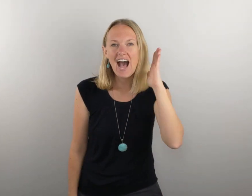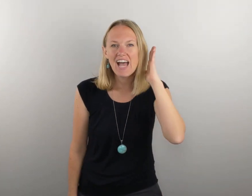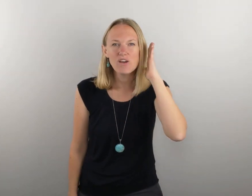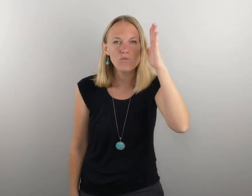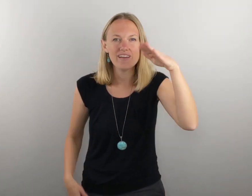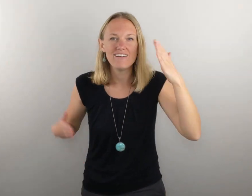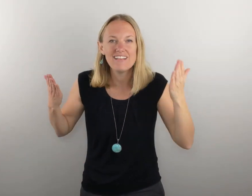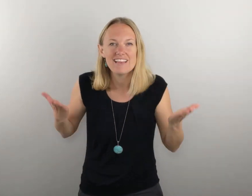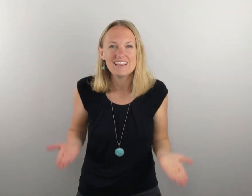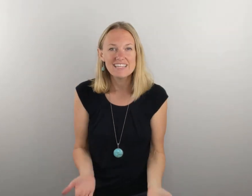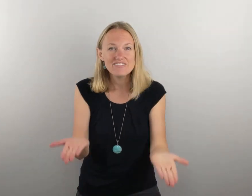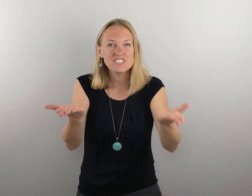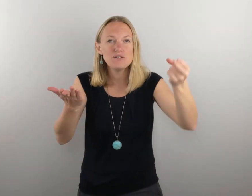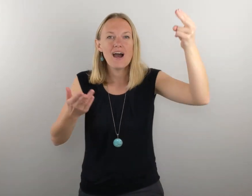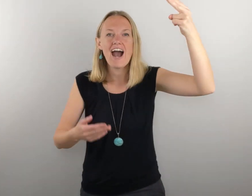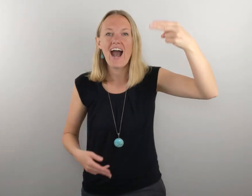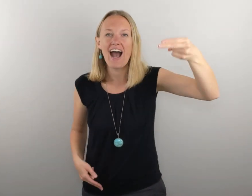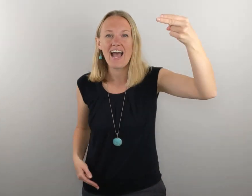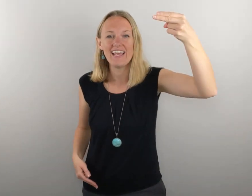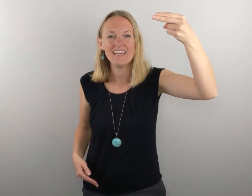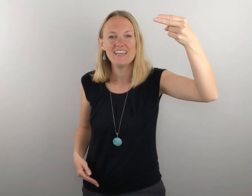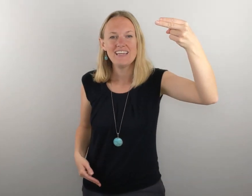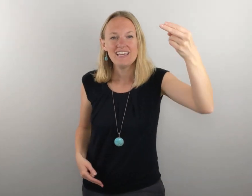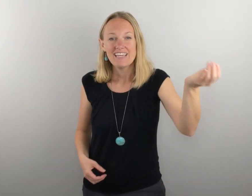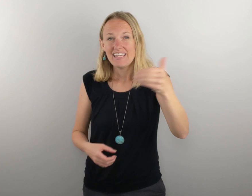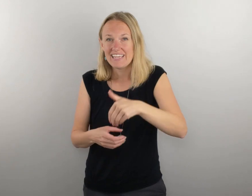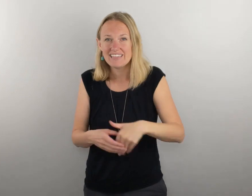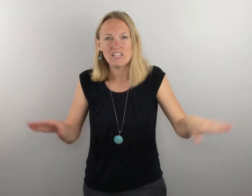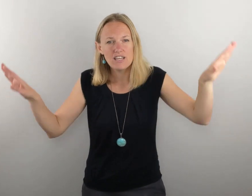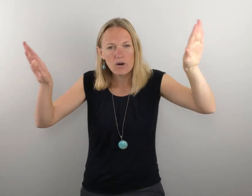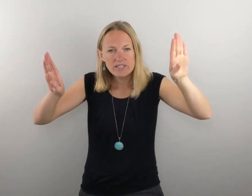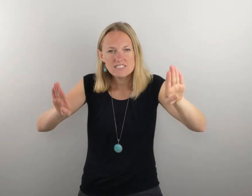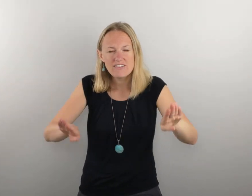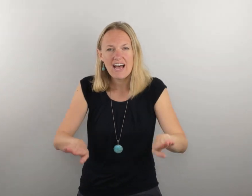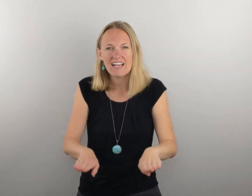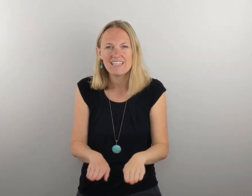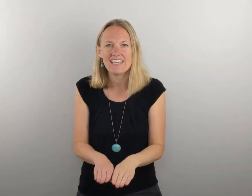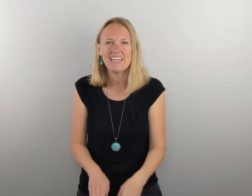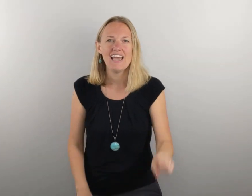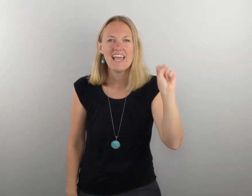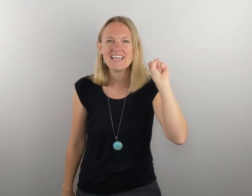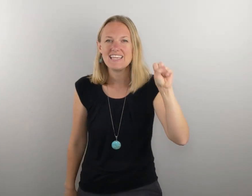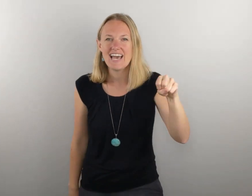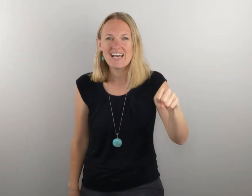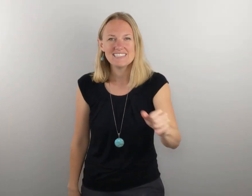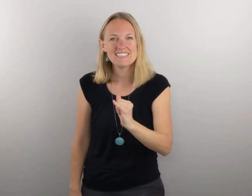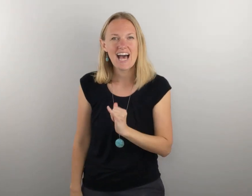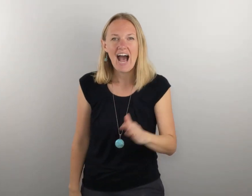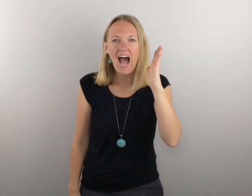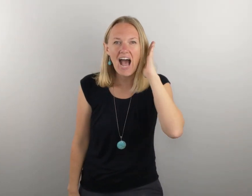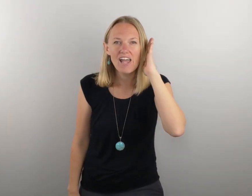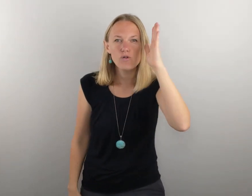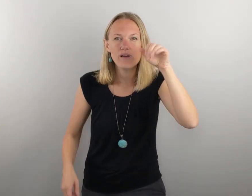I will lift you high in the lowest valley. Yes, I